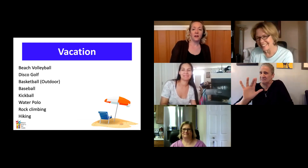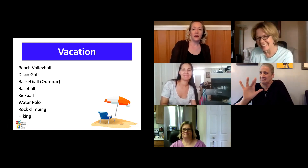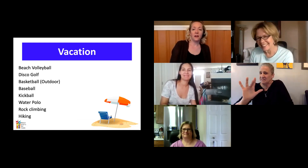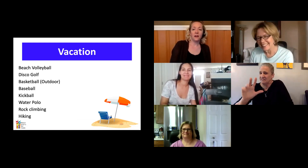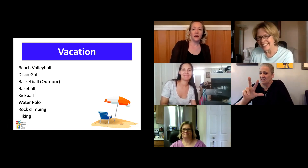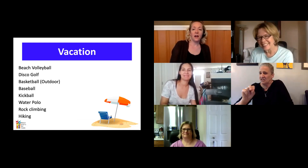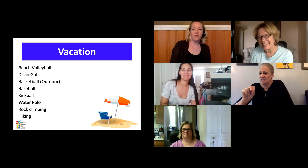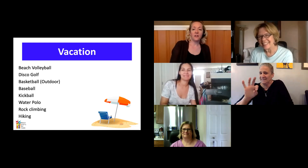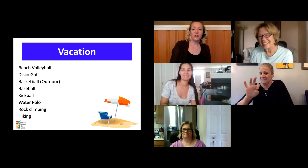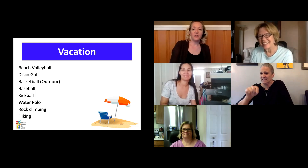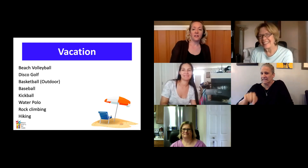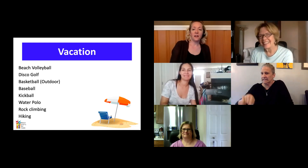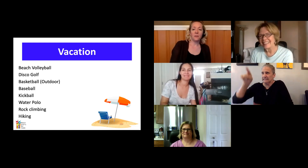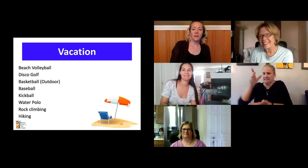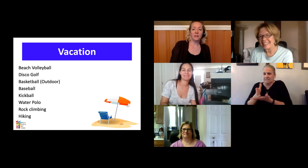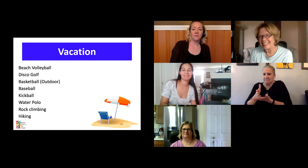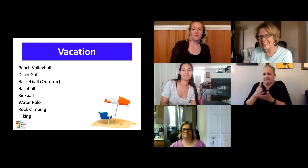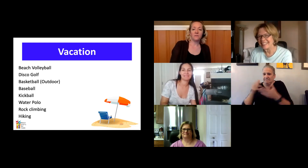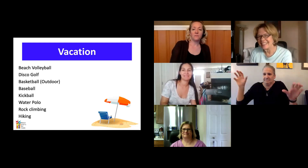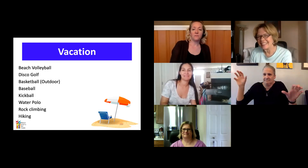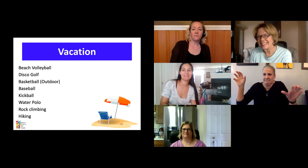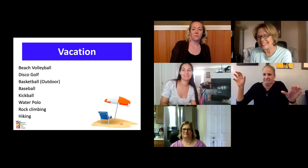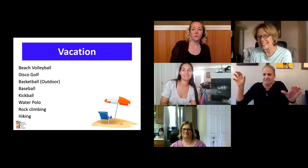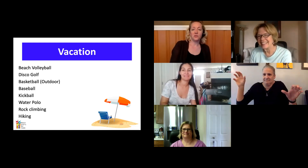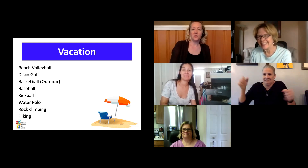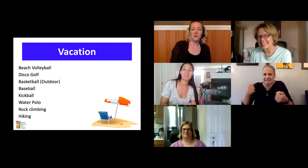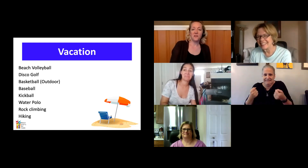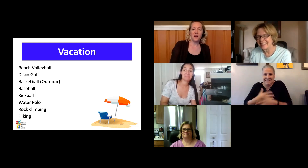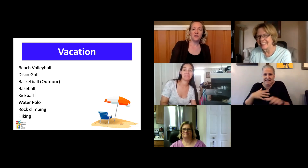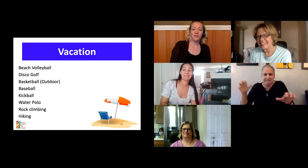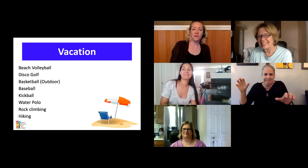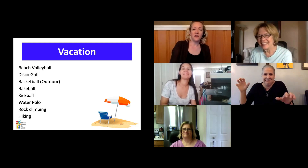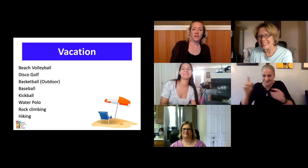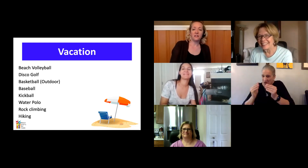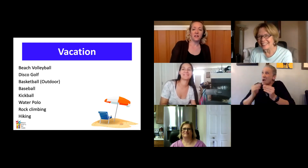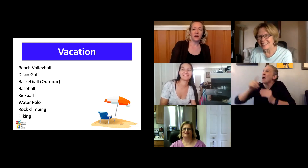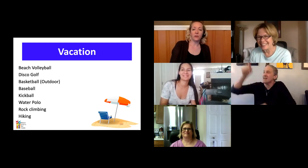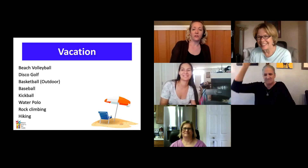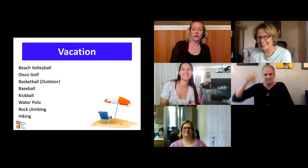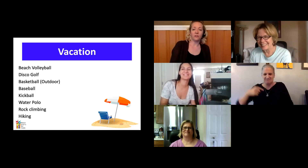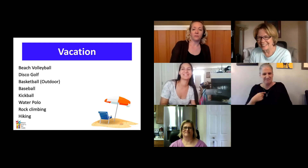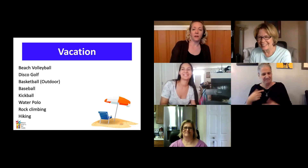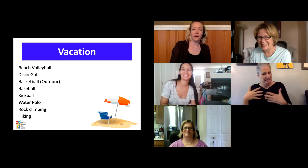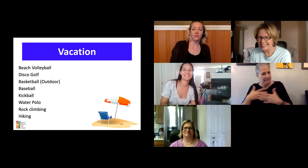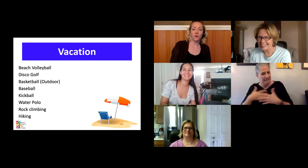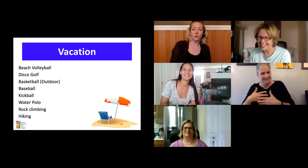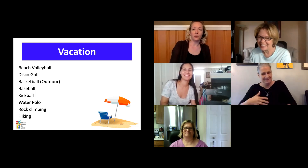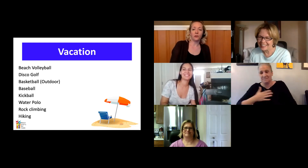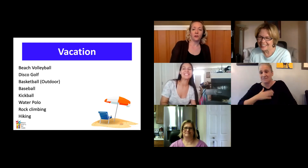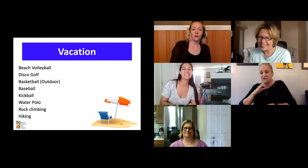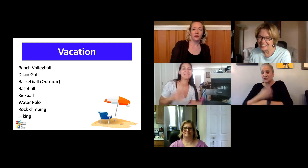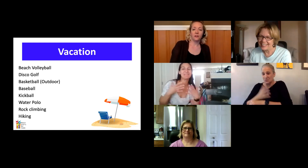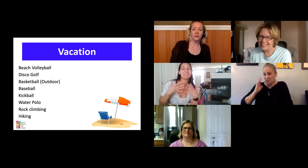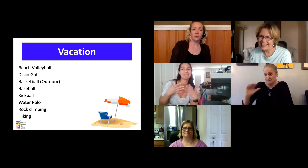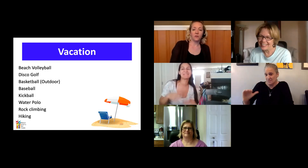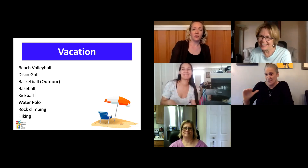it. I think I made it, what, 25, 30 feet, and then I was done. I kind of froze. There was further to go,